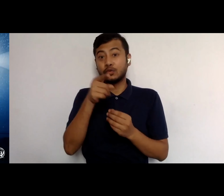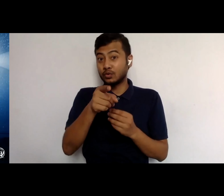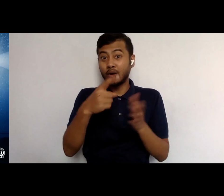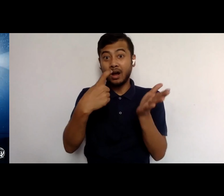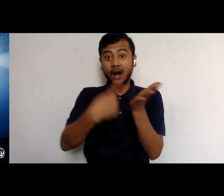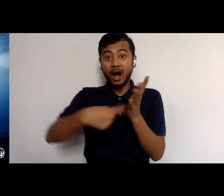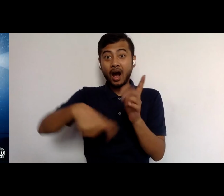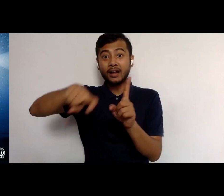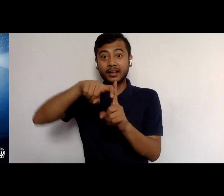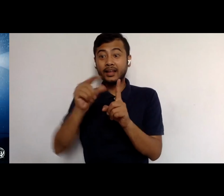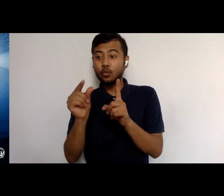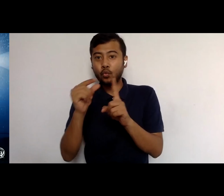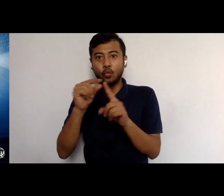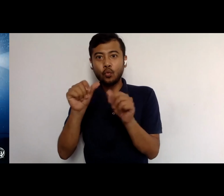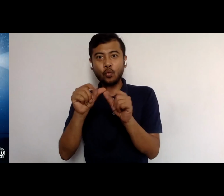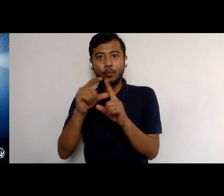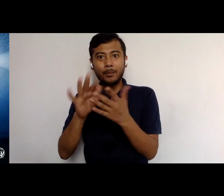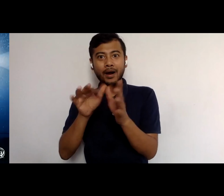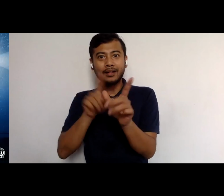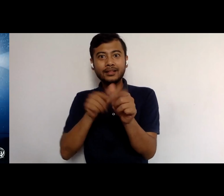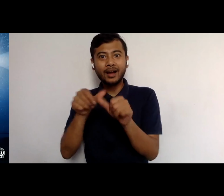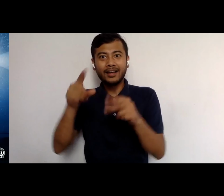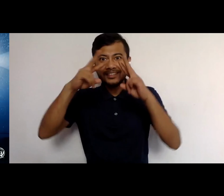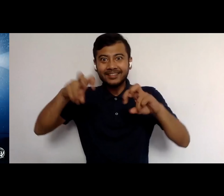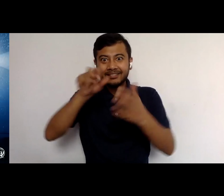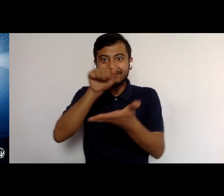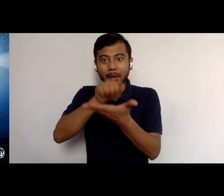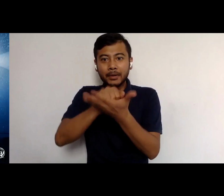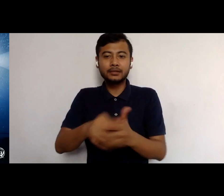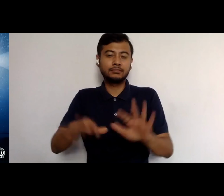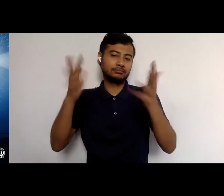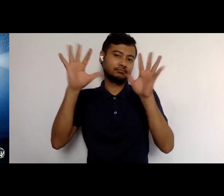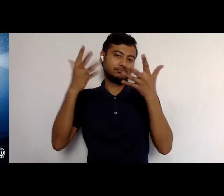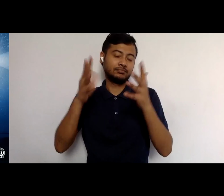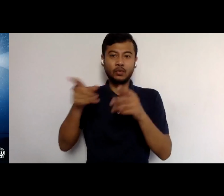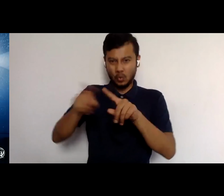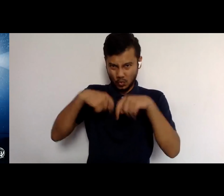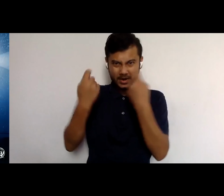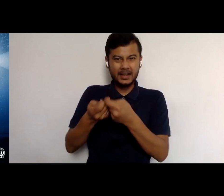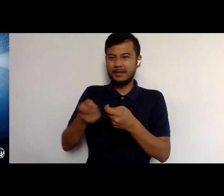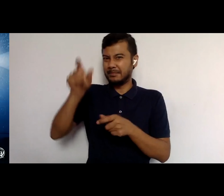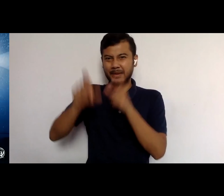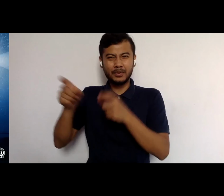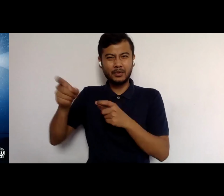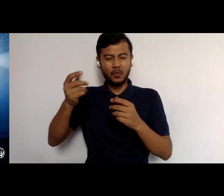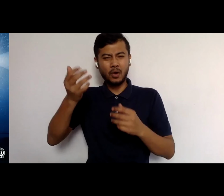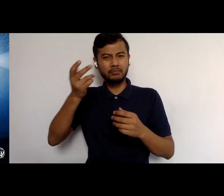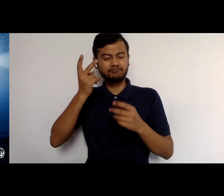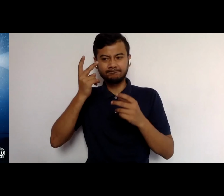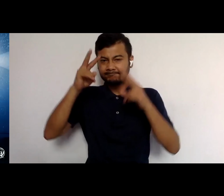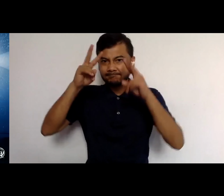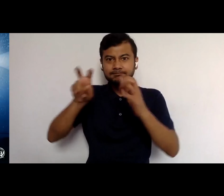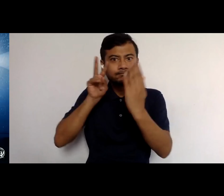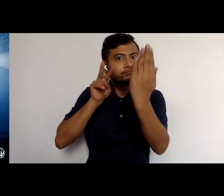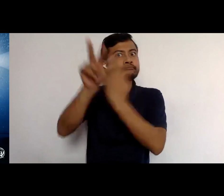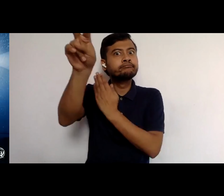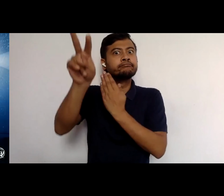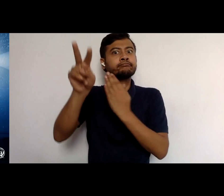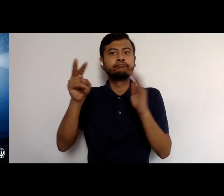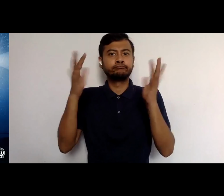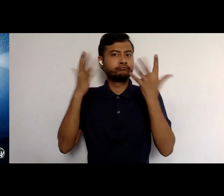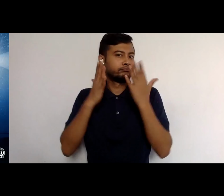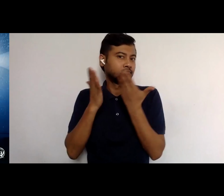an excellent and exhaustive white paper on technology advancements and new developments and standards in the area of Wi-Fi. The white paper was